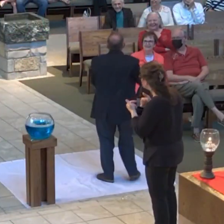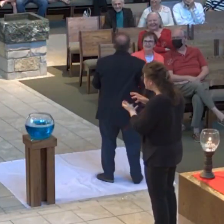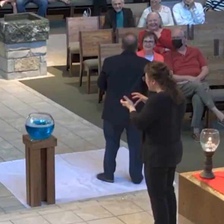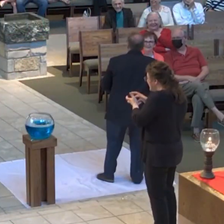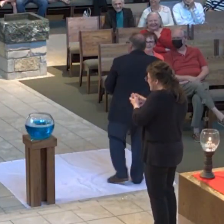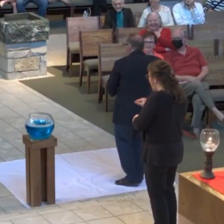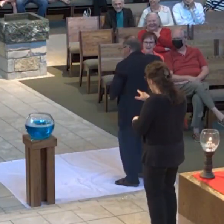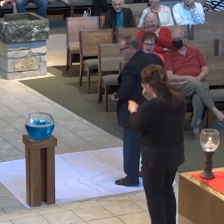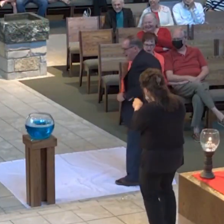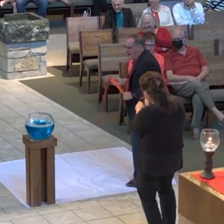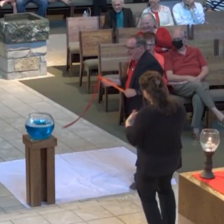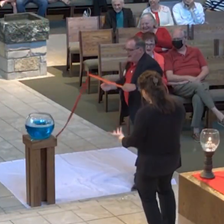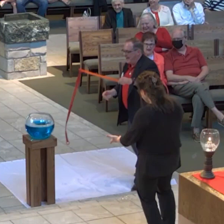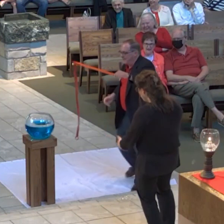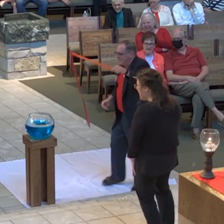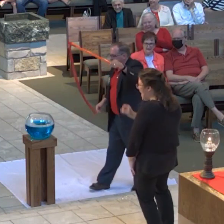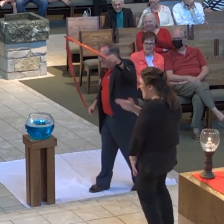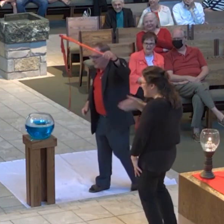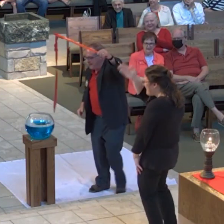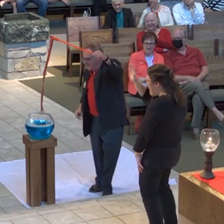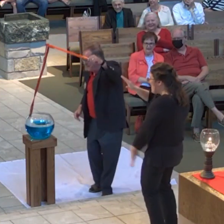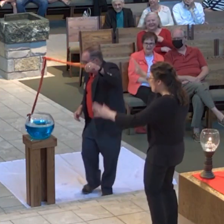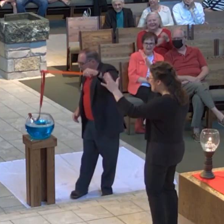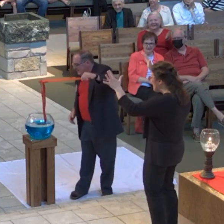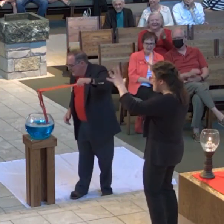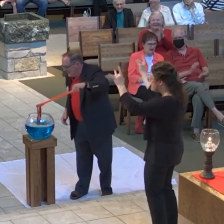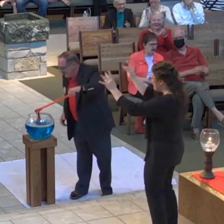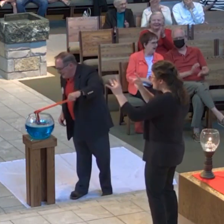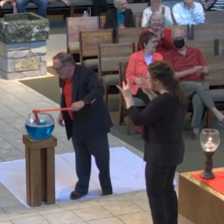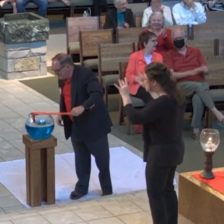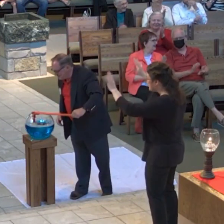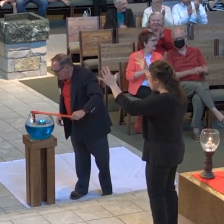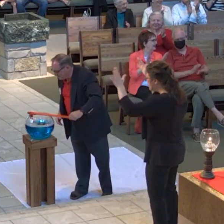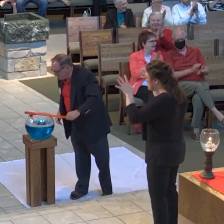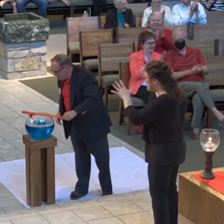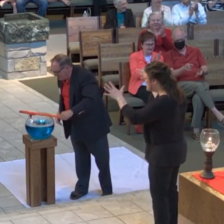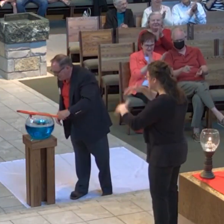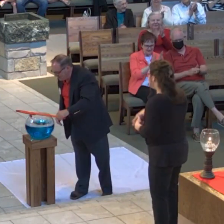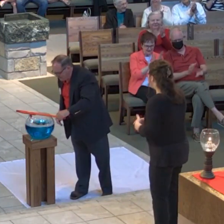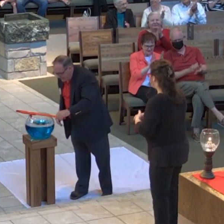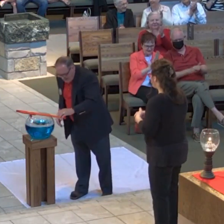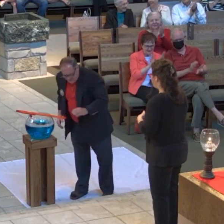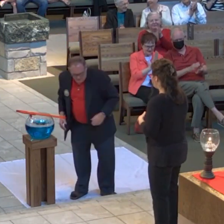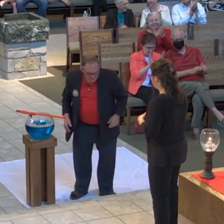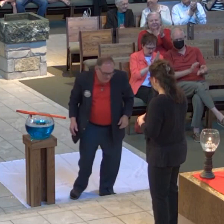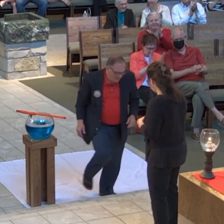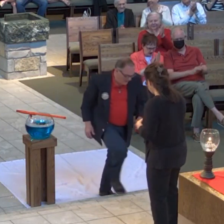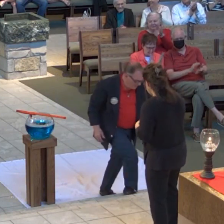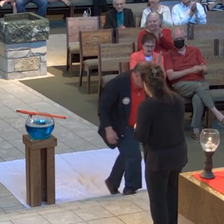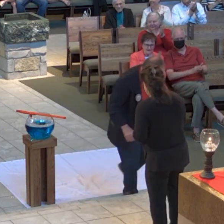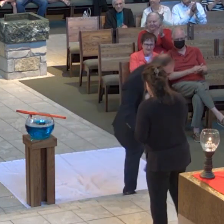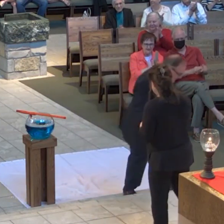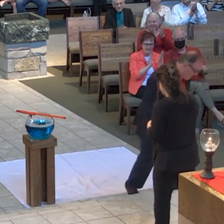Are you kidding me? Oh my gosh! Let's hear it for Bubbles. Yeah, let's hear it for Bubbles. That's so relevant.